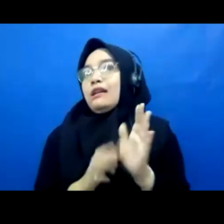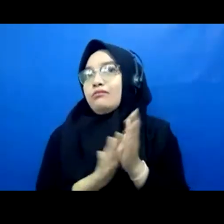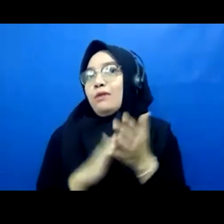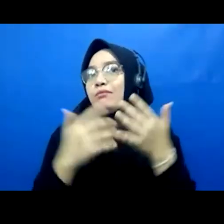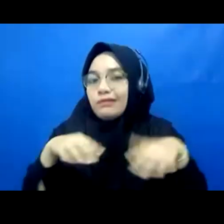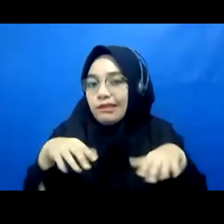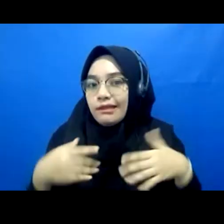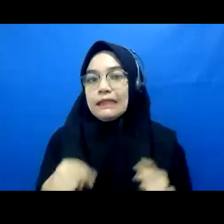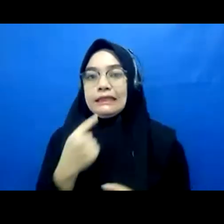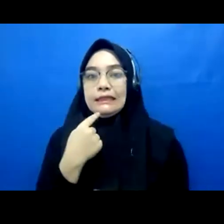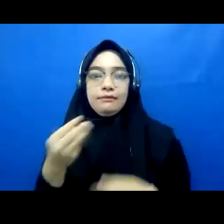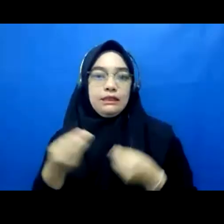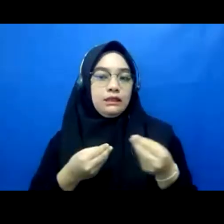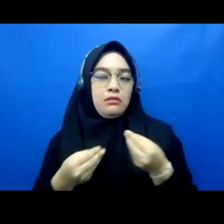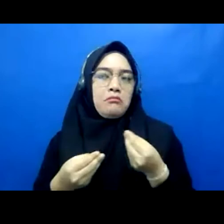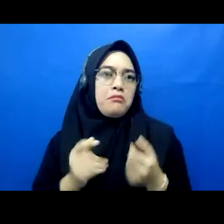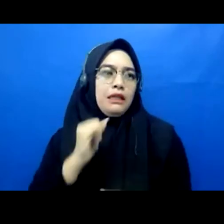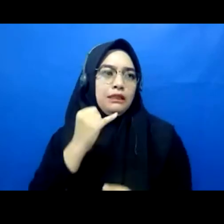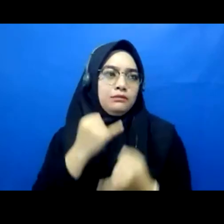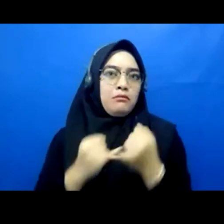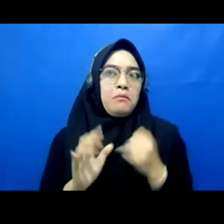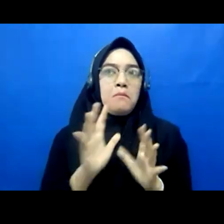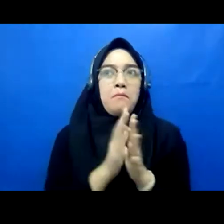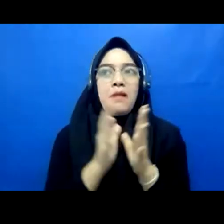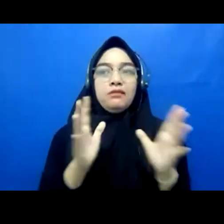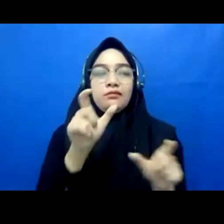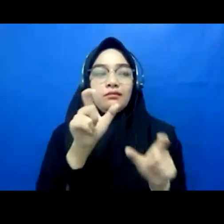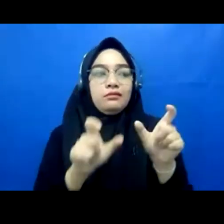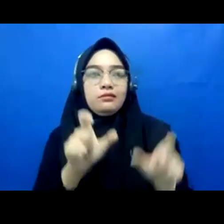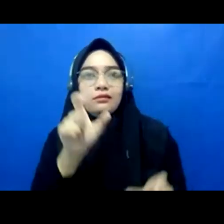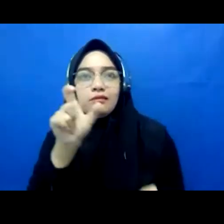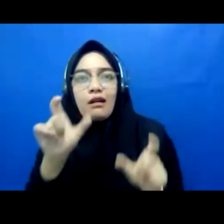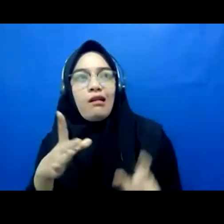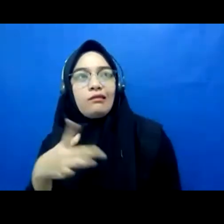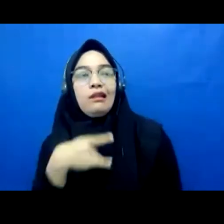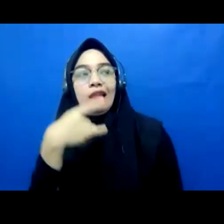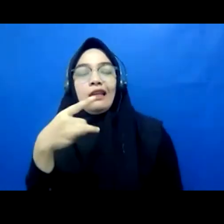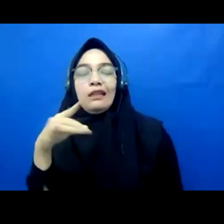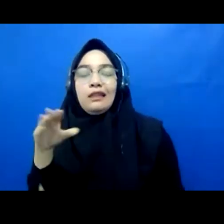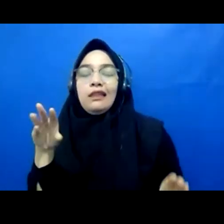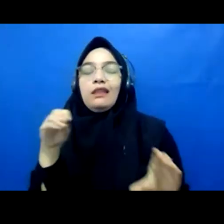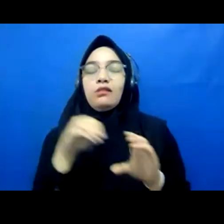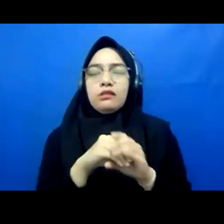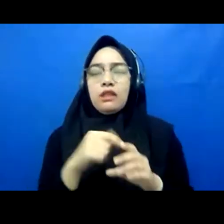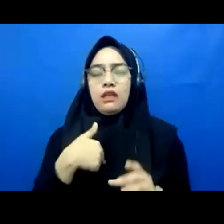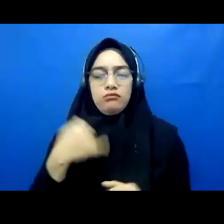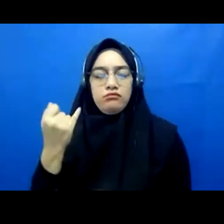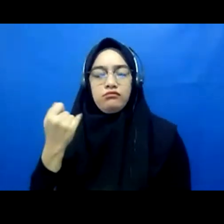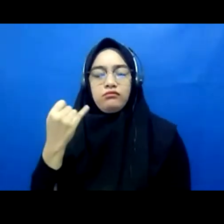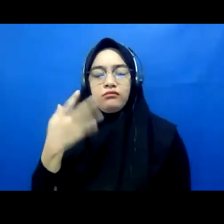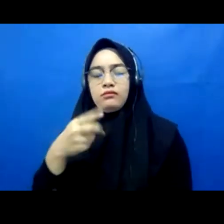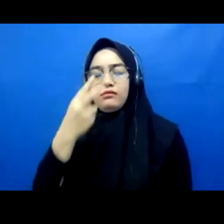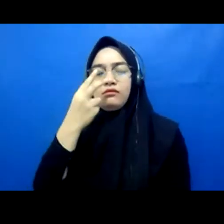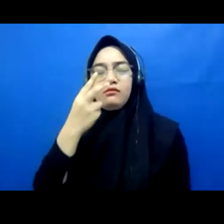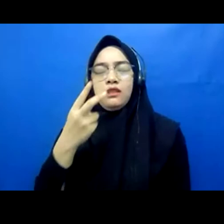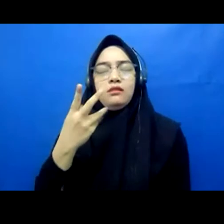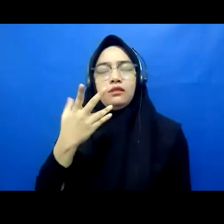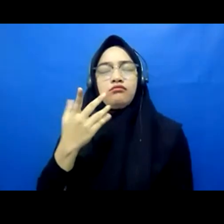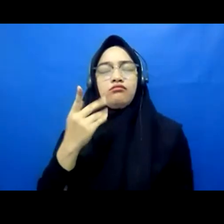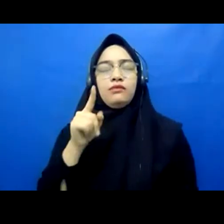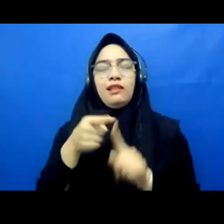themselves because we're still here. I sit in many meetings, especially in the last year, where there's a look of surprise